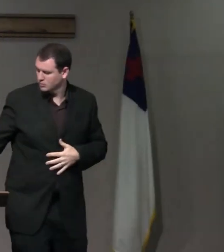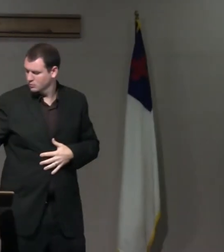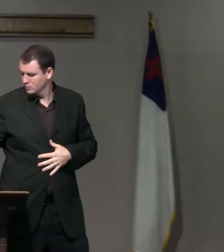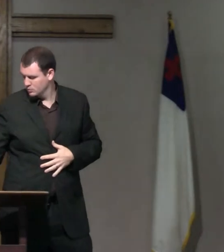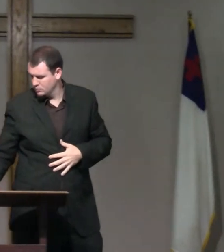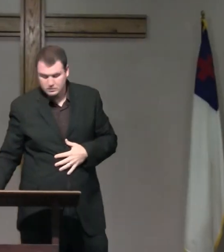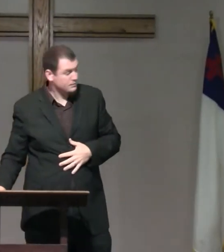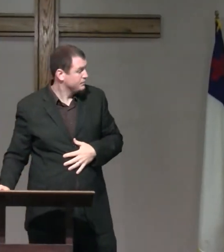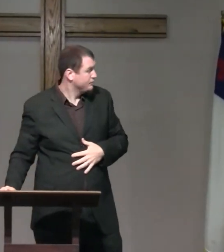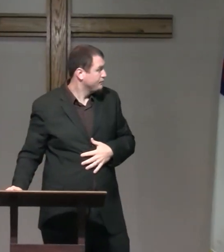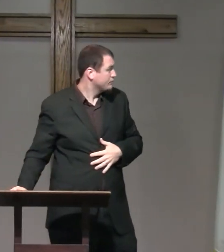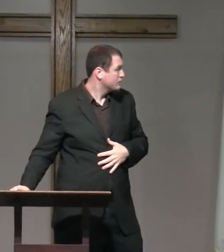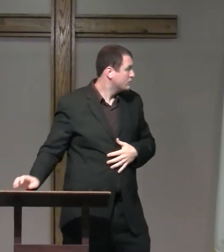about his disciples.